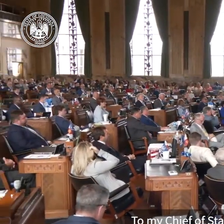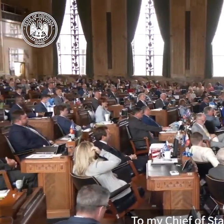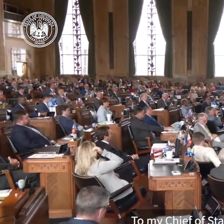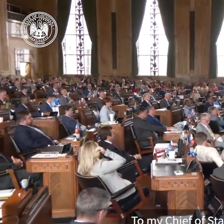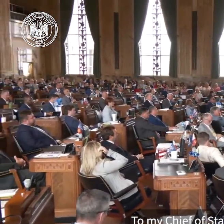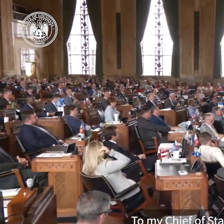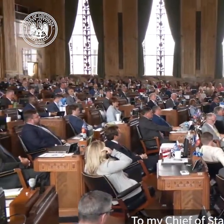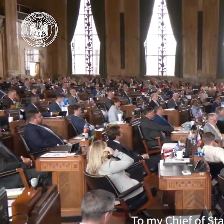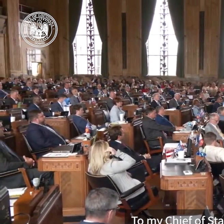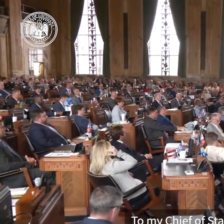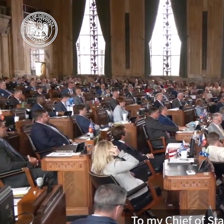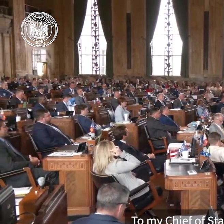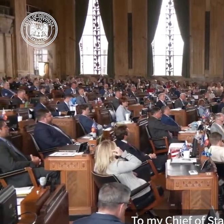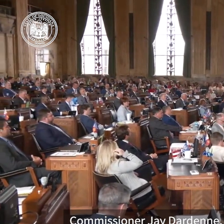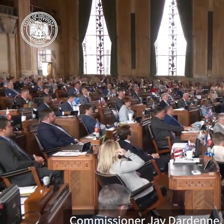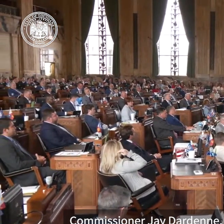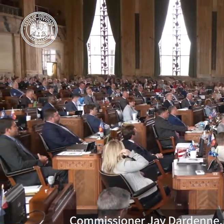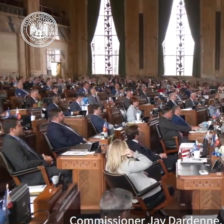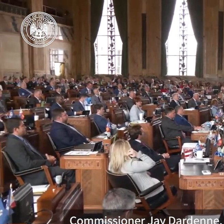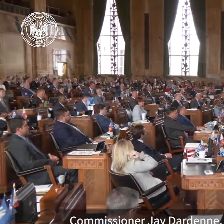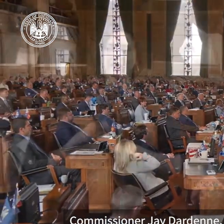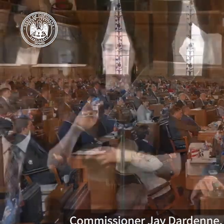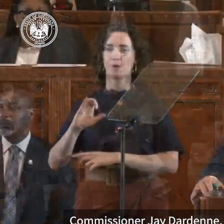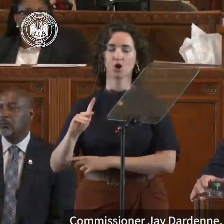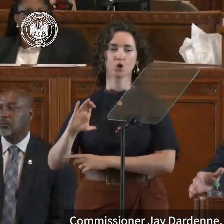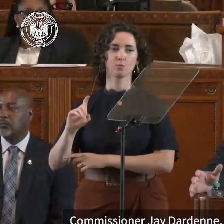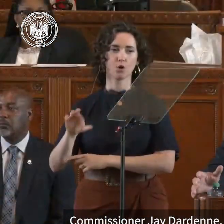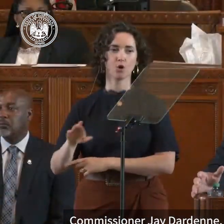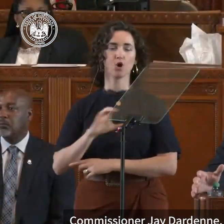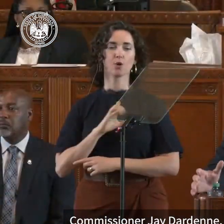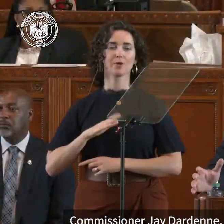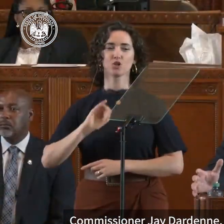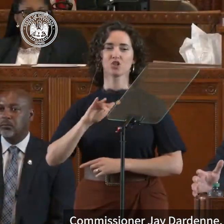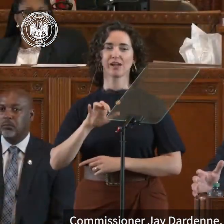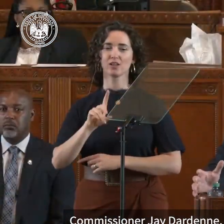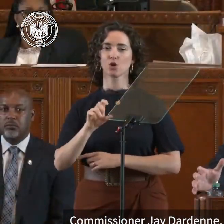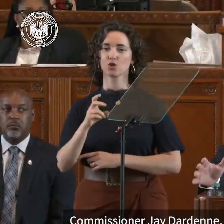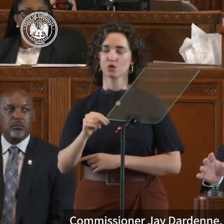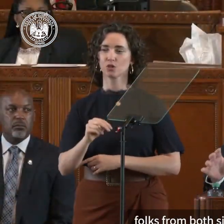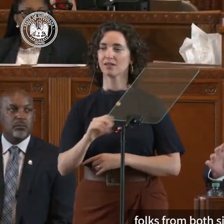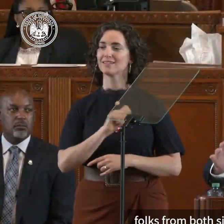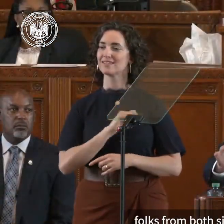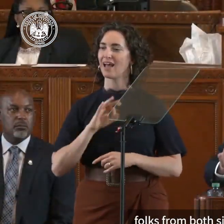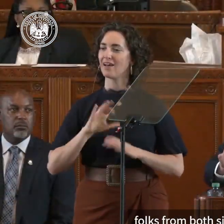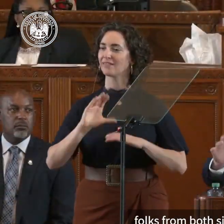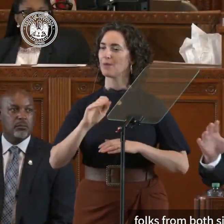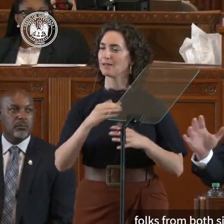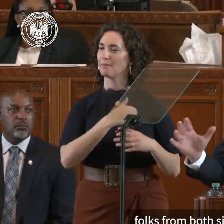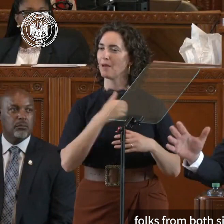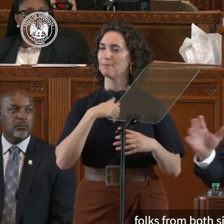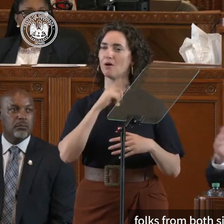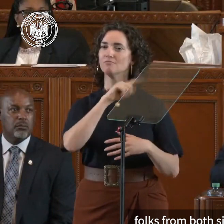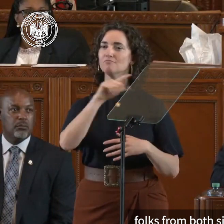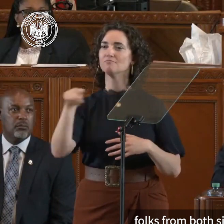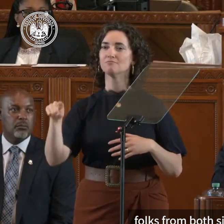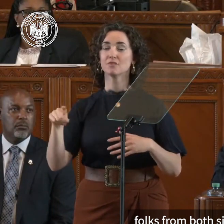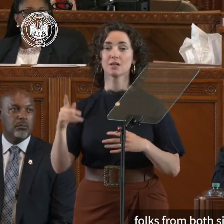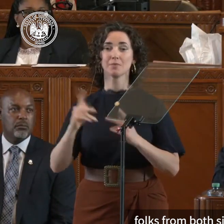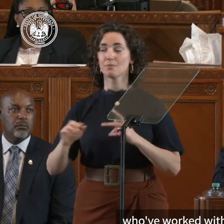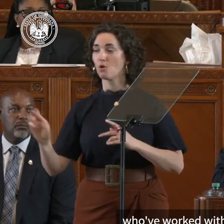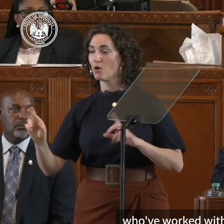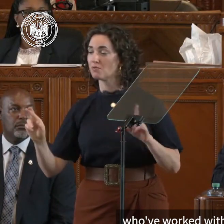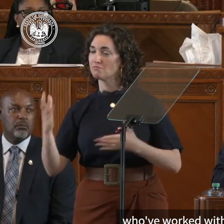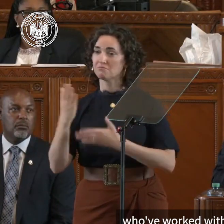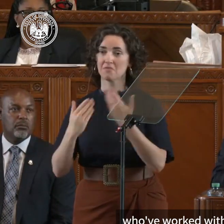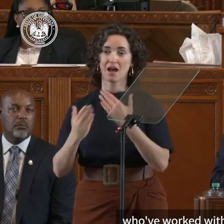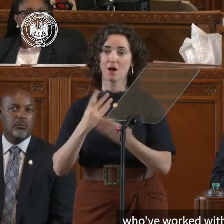To my Chief of Staff, Mark Cooper, Commissioner Jay Darden, my staff, cabinet members, folks from both sides of the